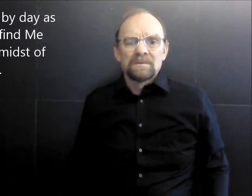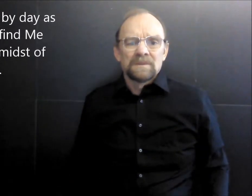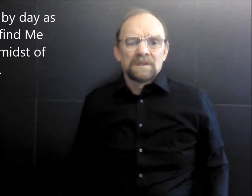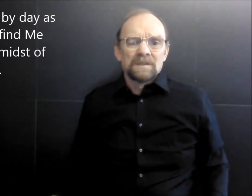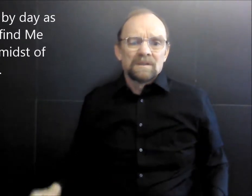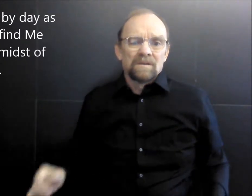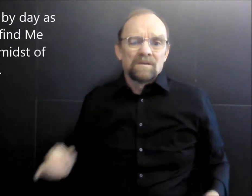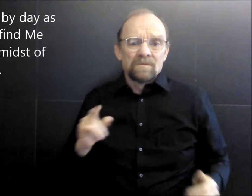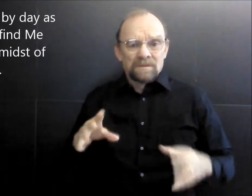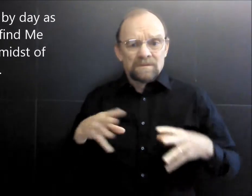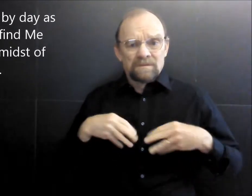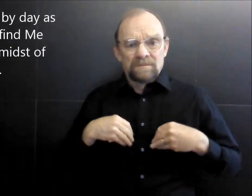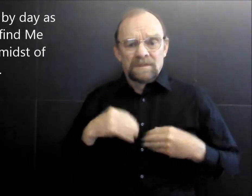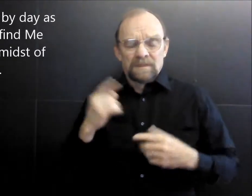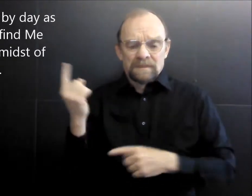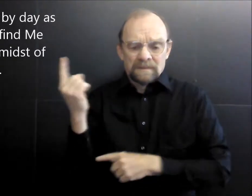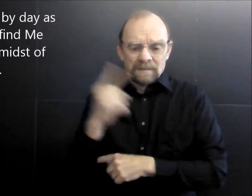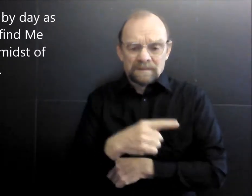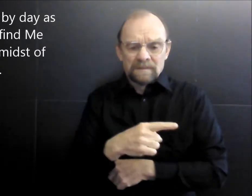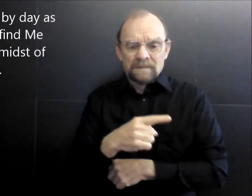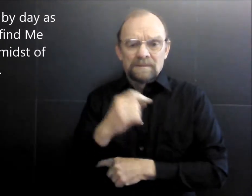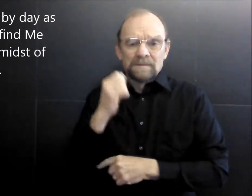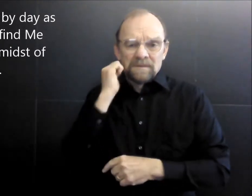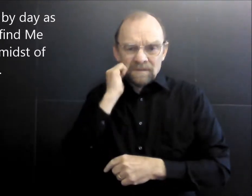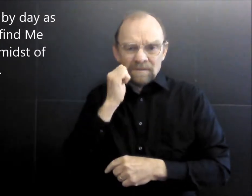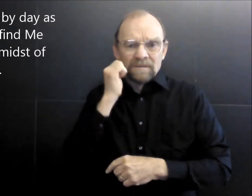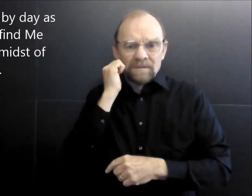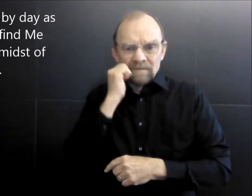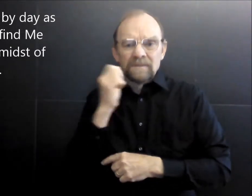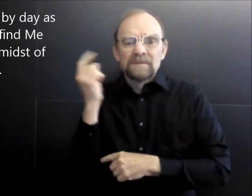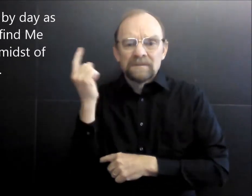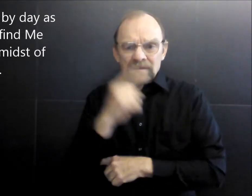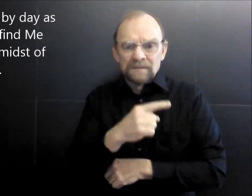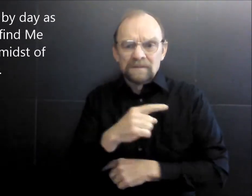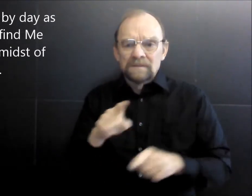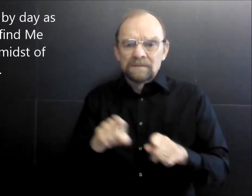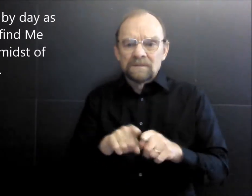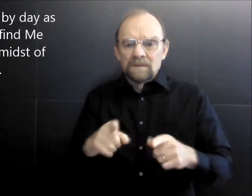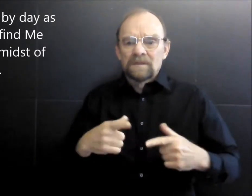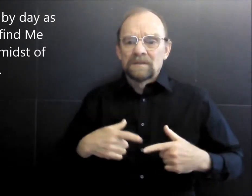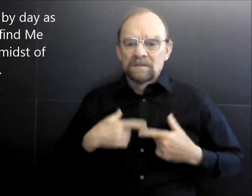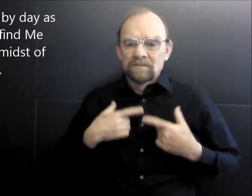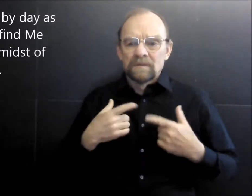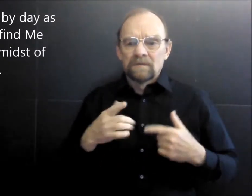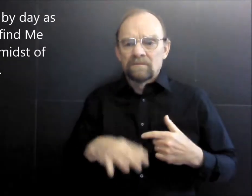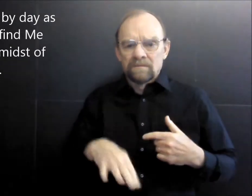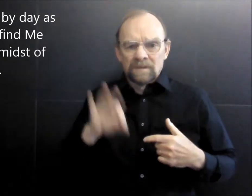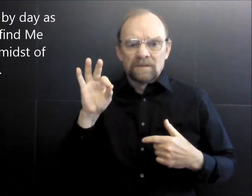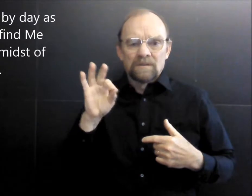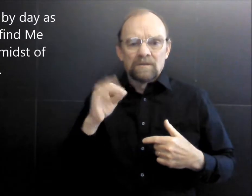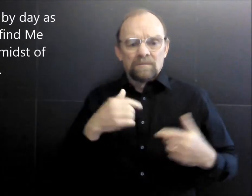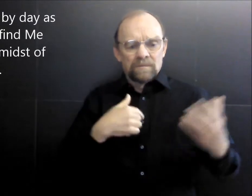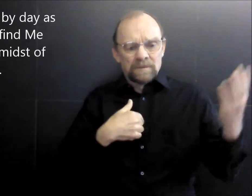Talk with me everything about your feelings, concerning, hardship, suffering, etc.